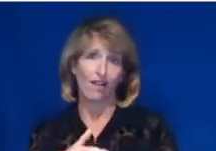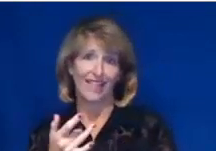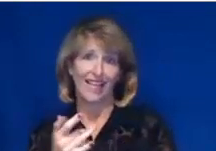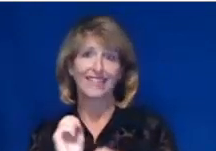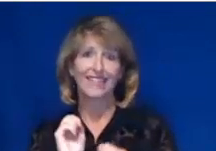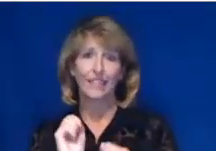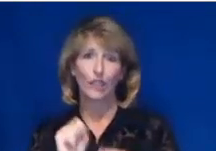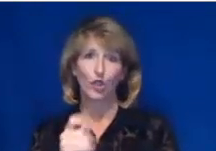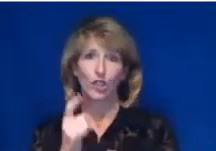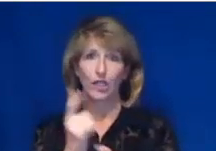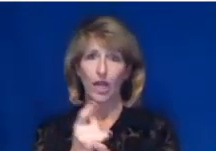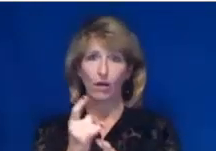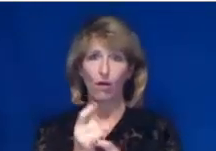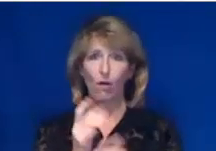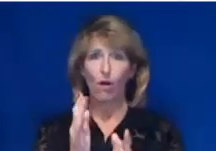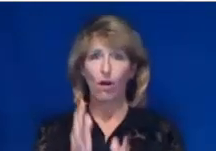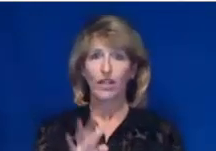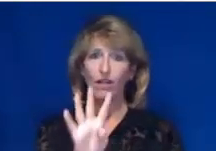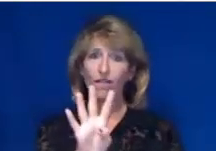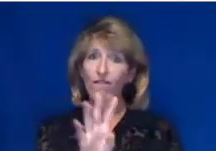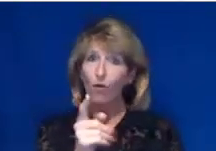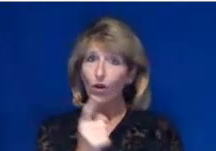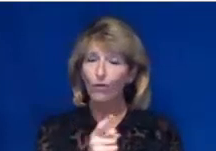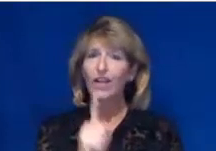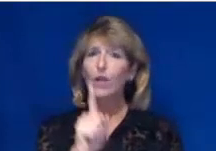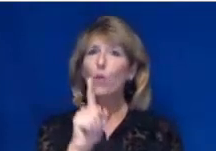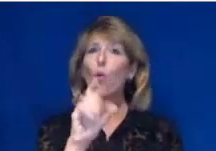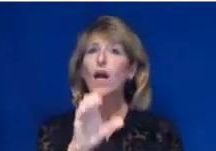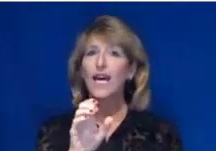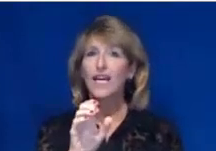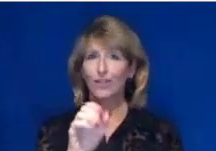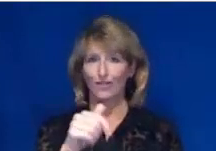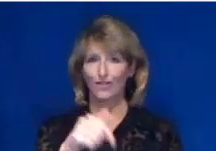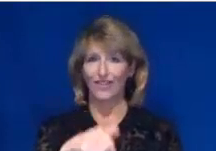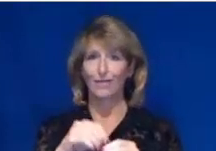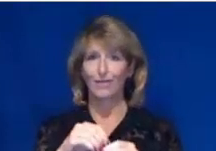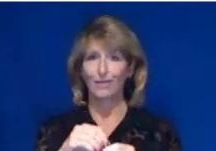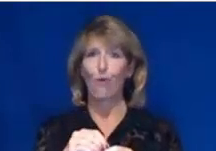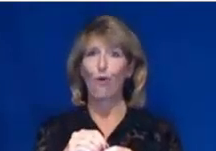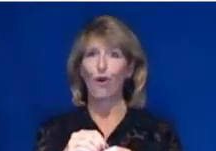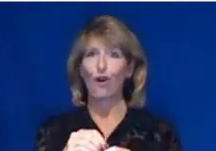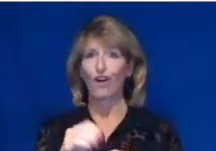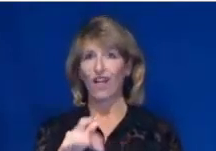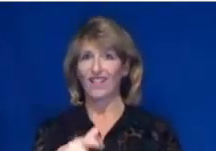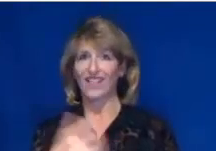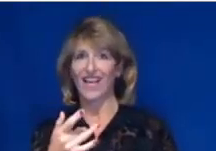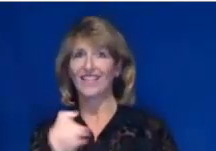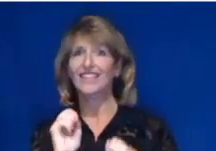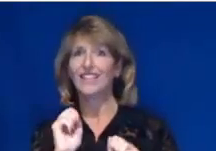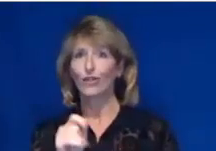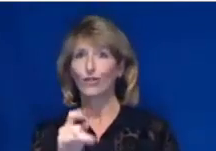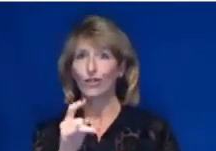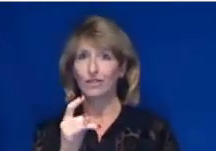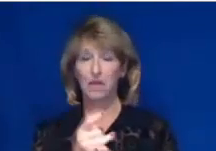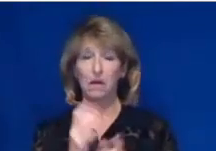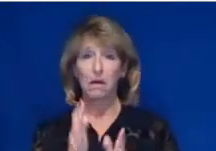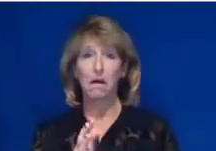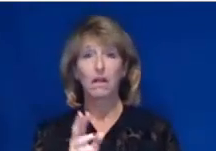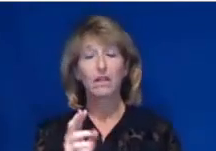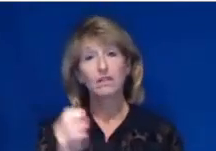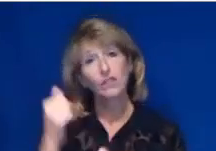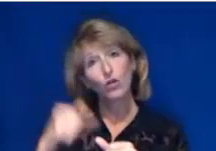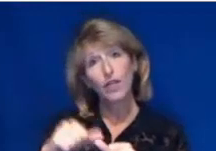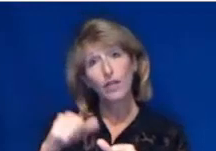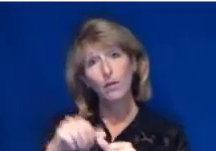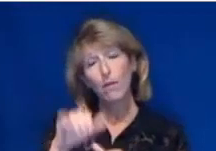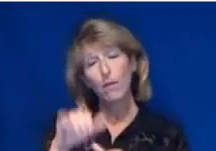correct, 13 times more likely. And if 4 correct, 100 times more likely that that person would be